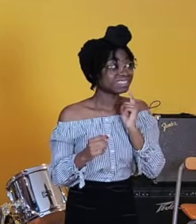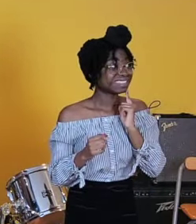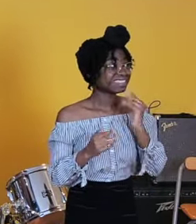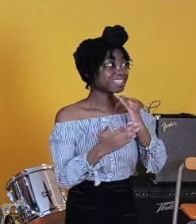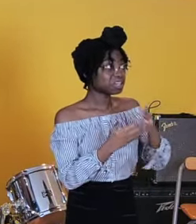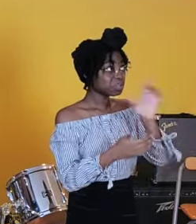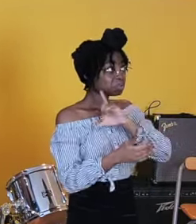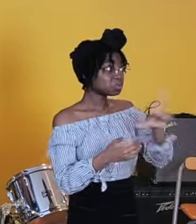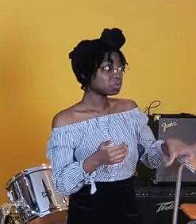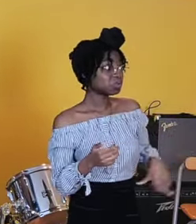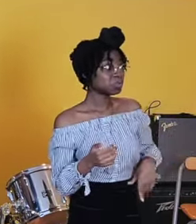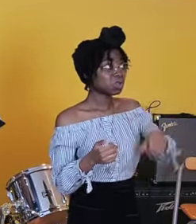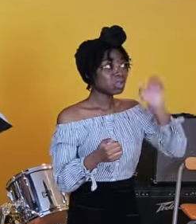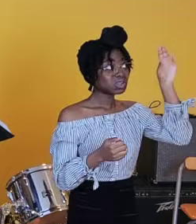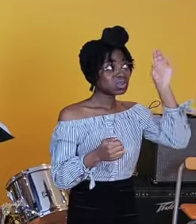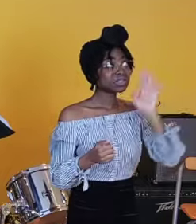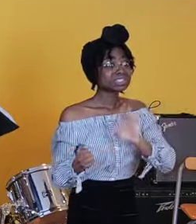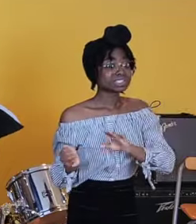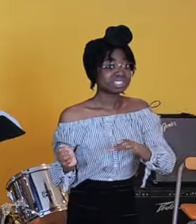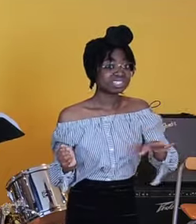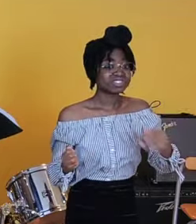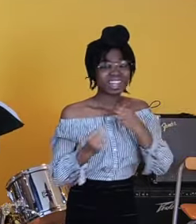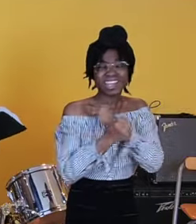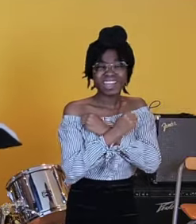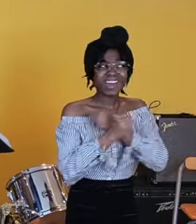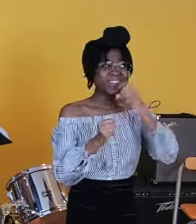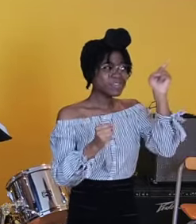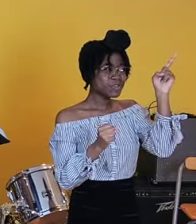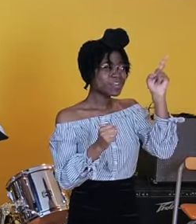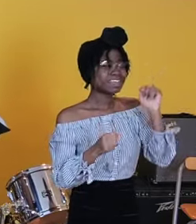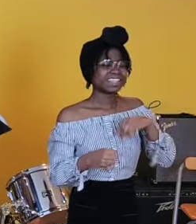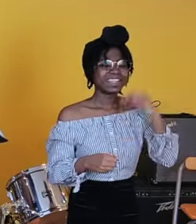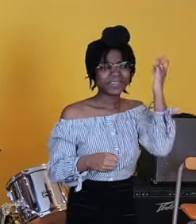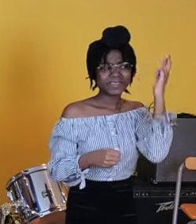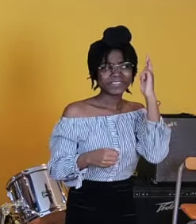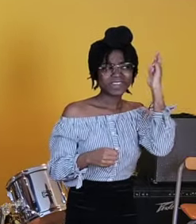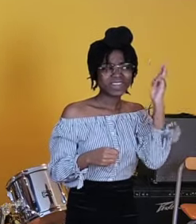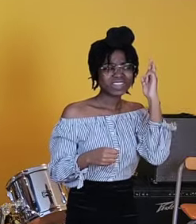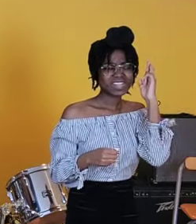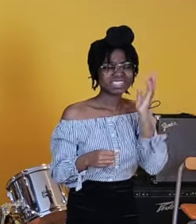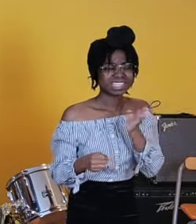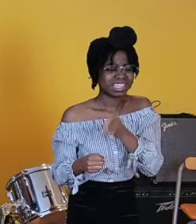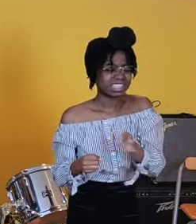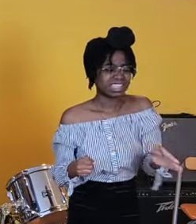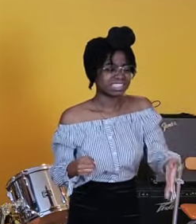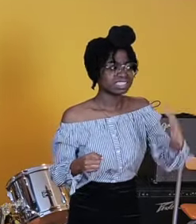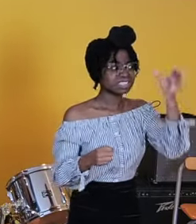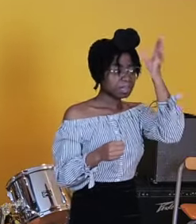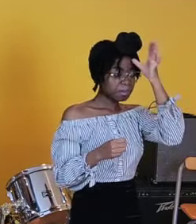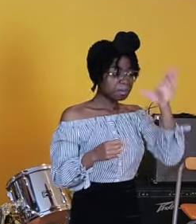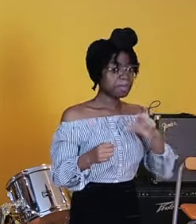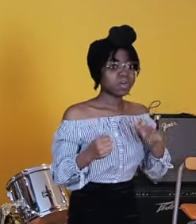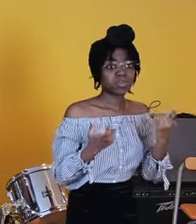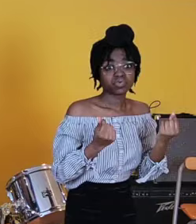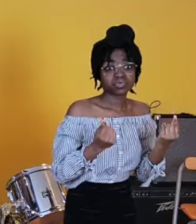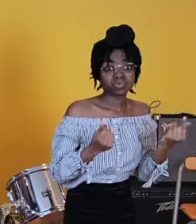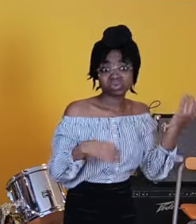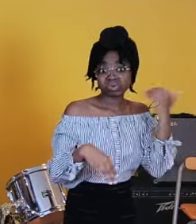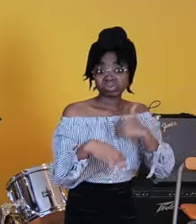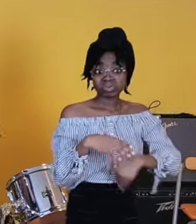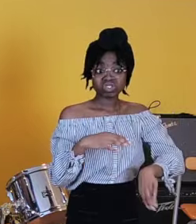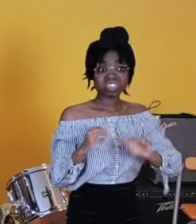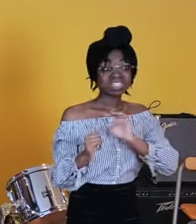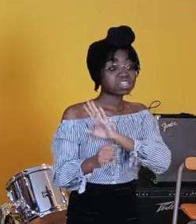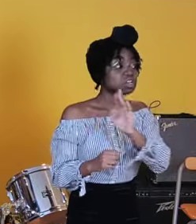they recognize certain things in the men in their lives, be it a pastor, a father, or a brother,